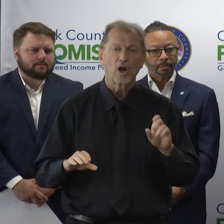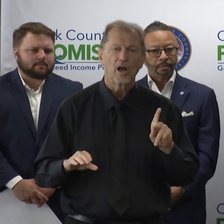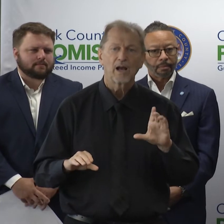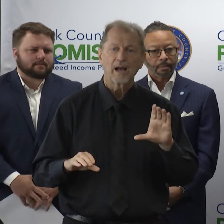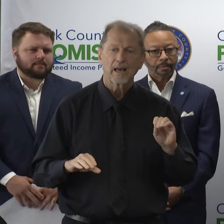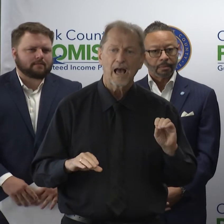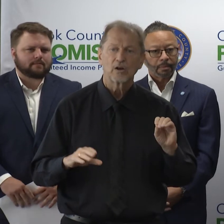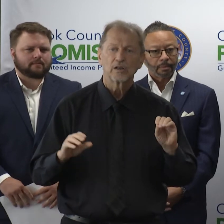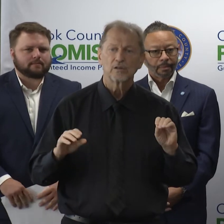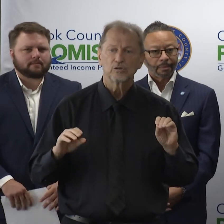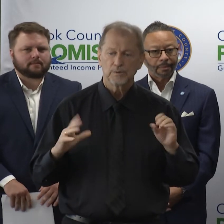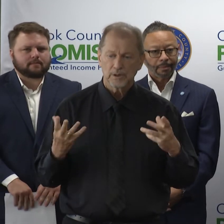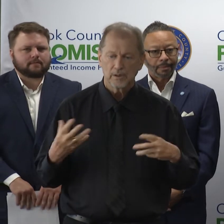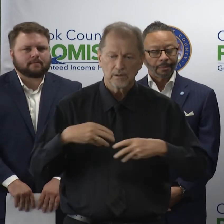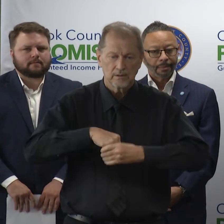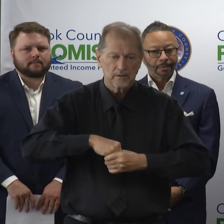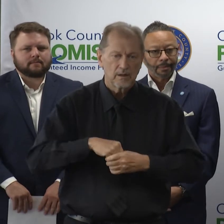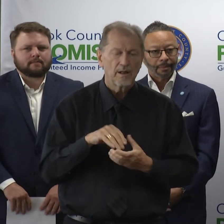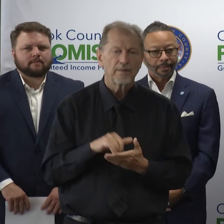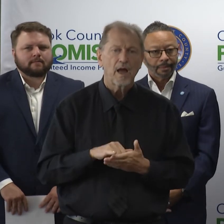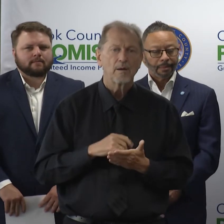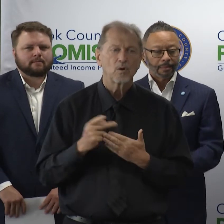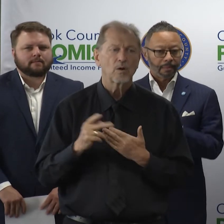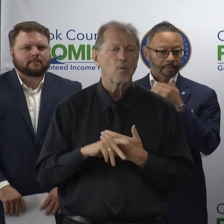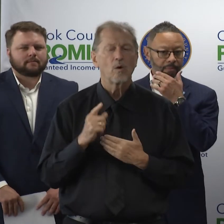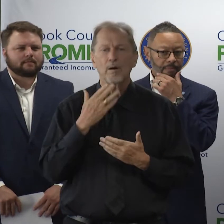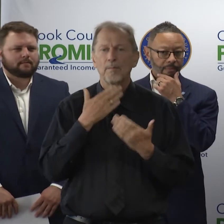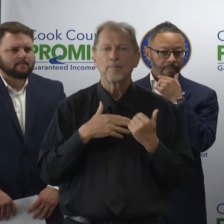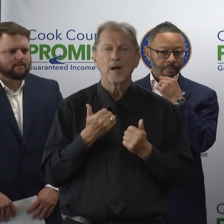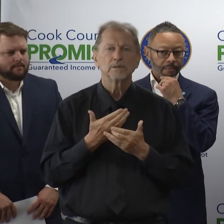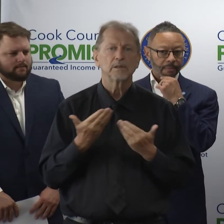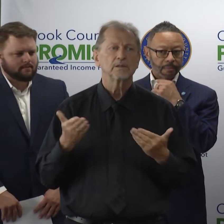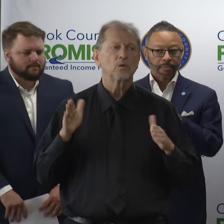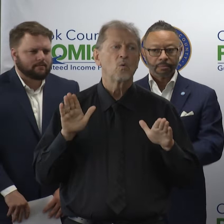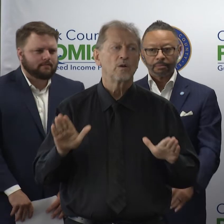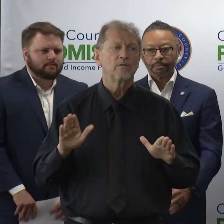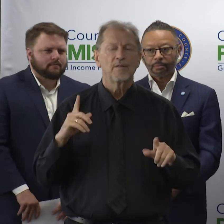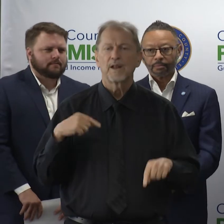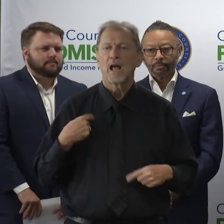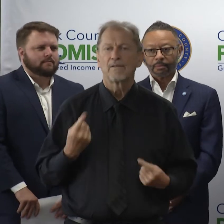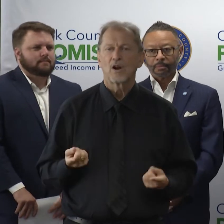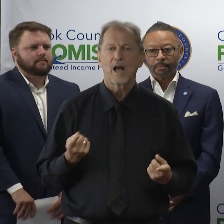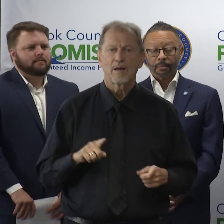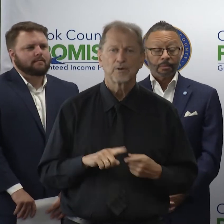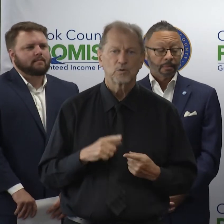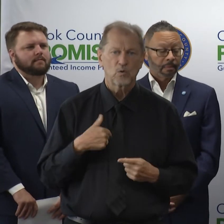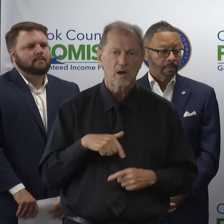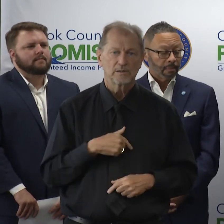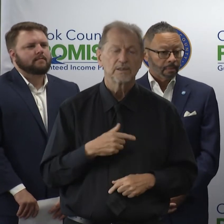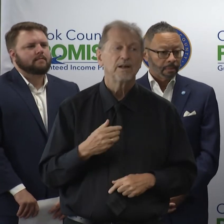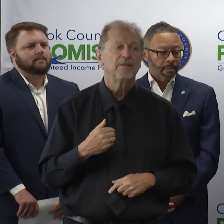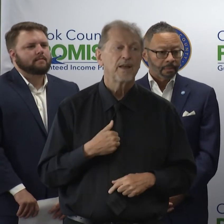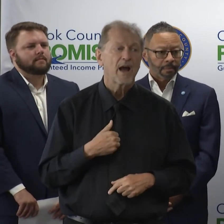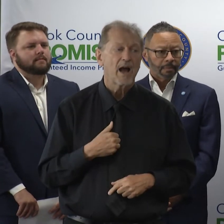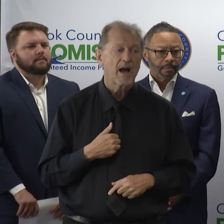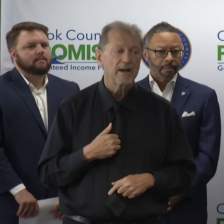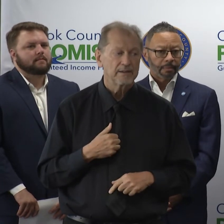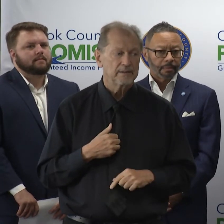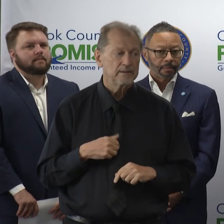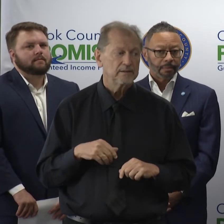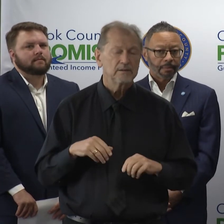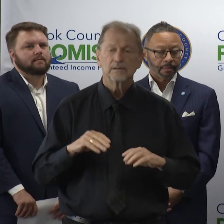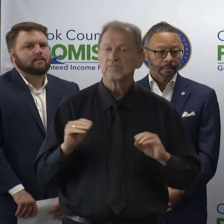be a participant in this. This is one of the best things I think that has ever happened for us. And it has nothing to do with